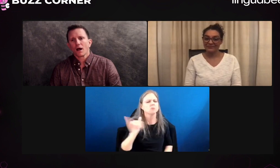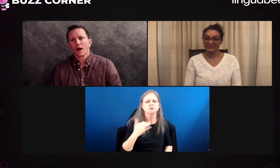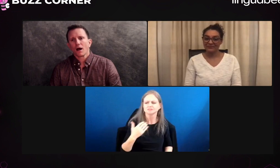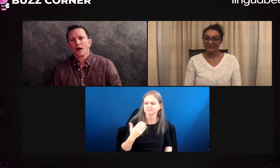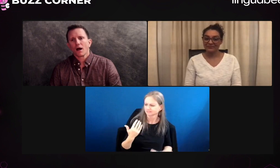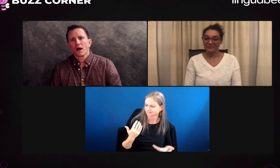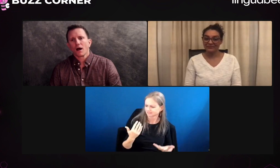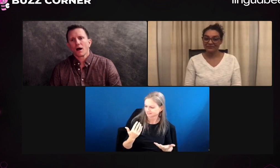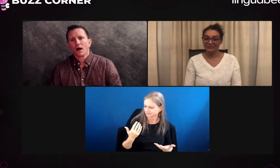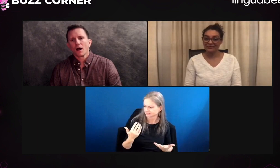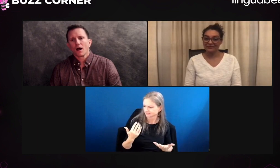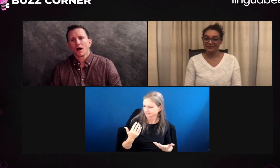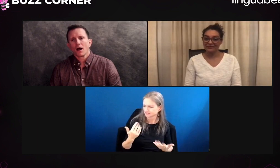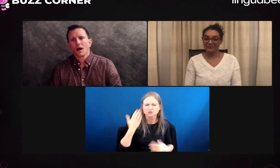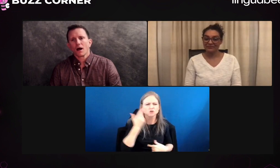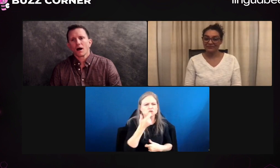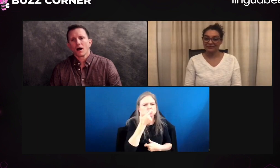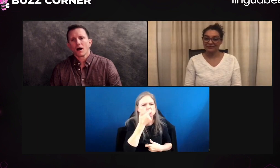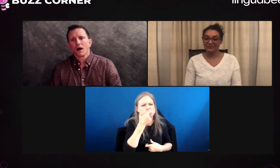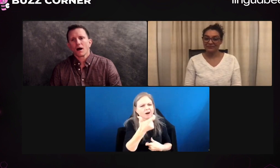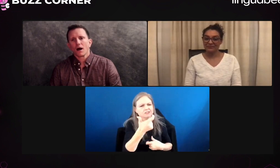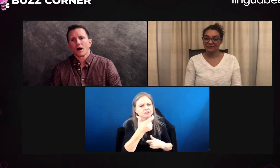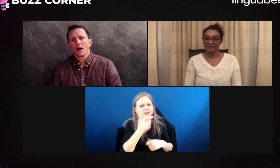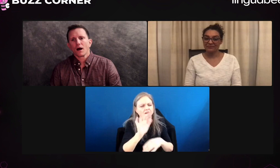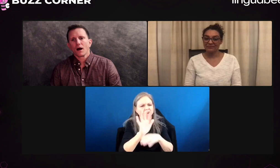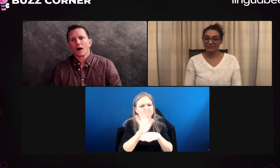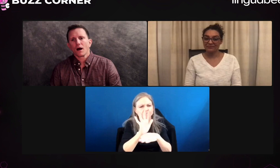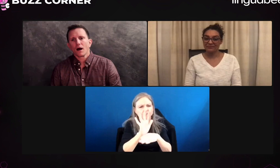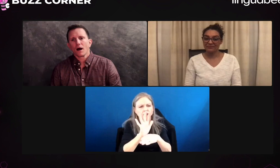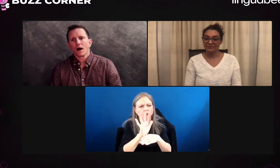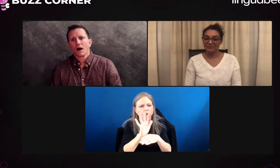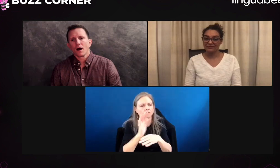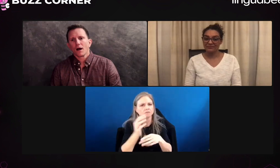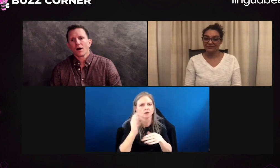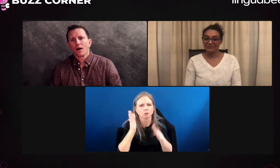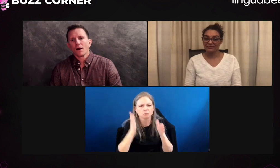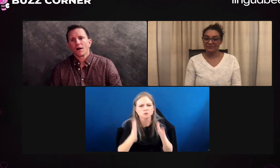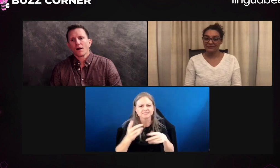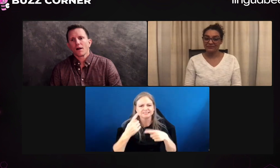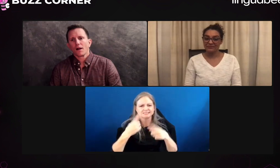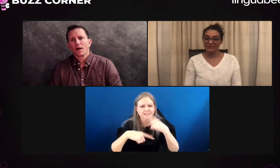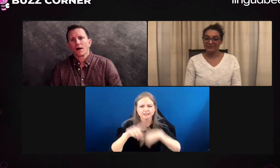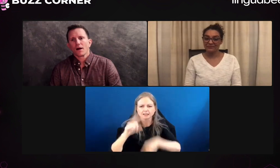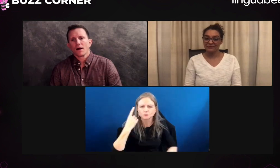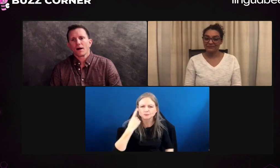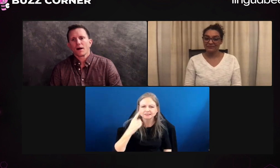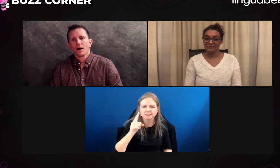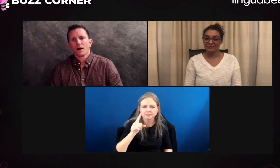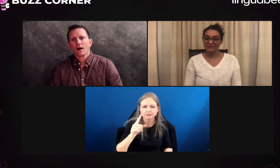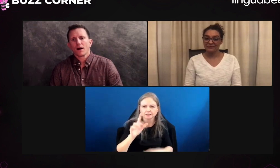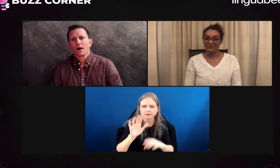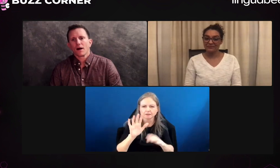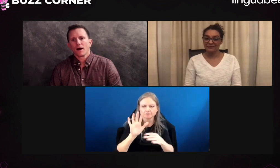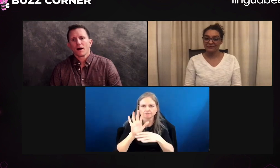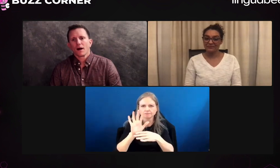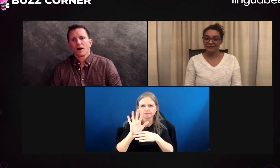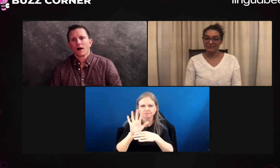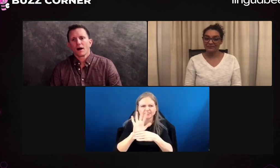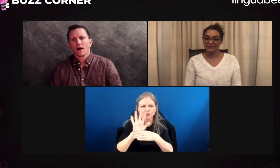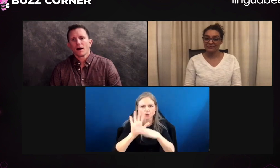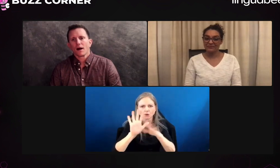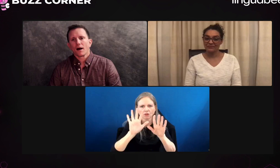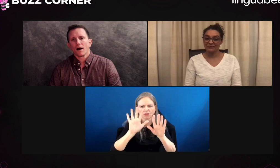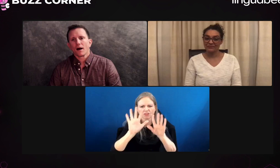well, and so just watching it was like watching a video or a